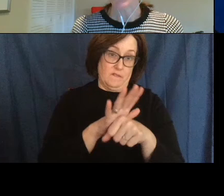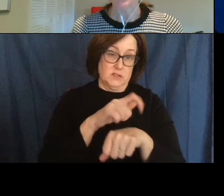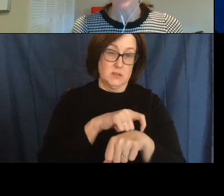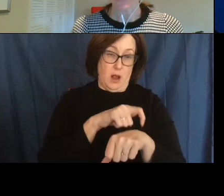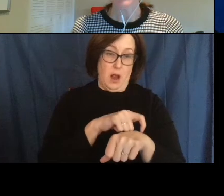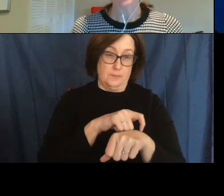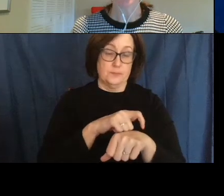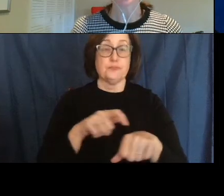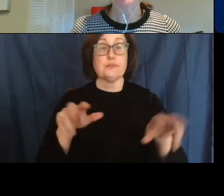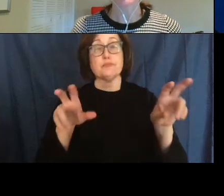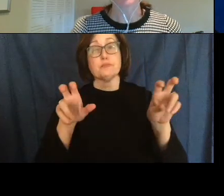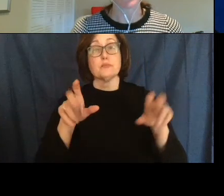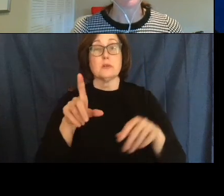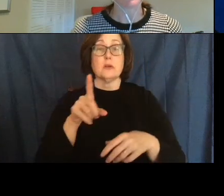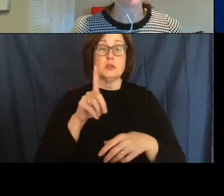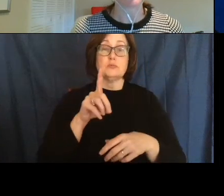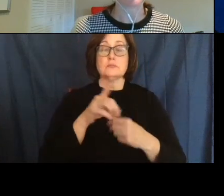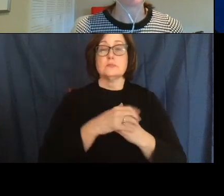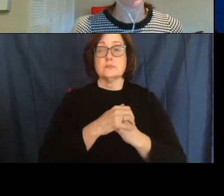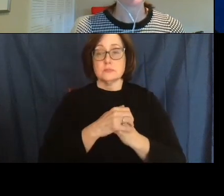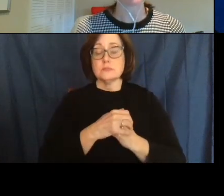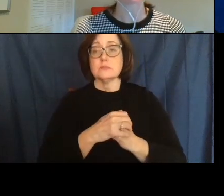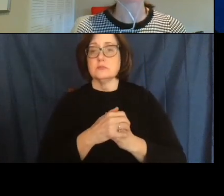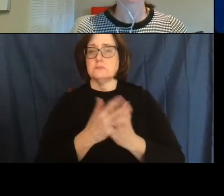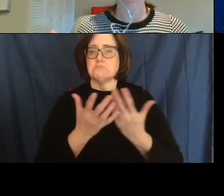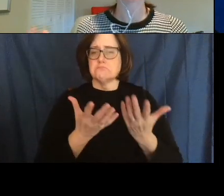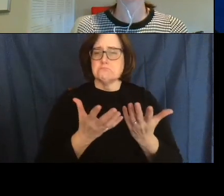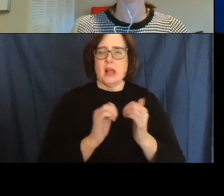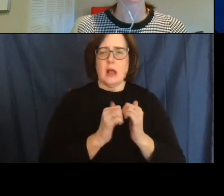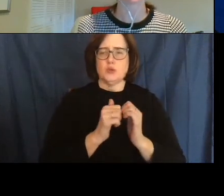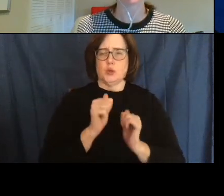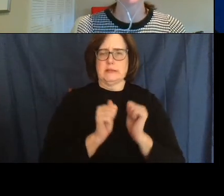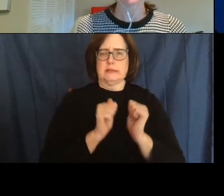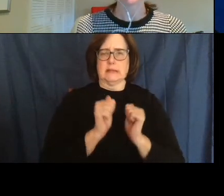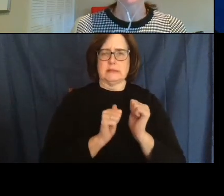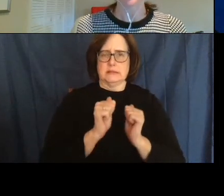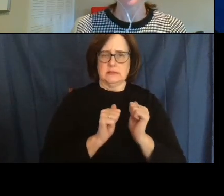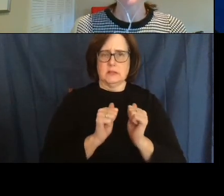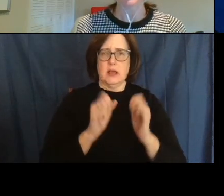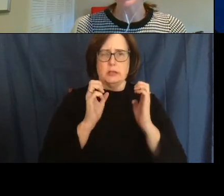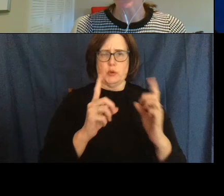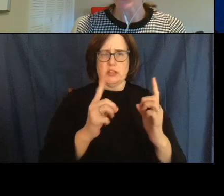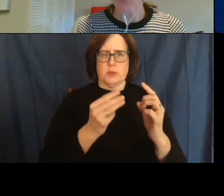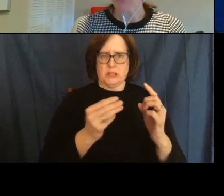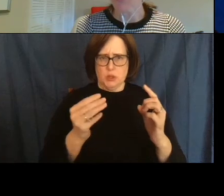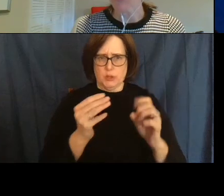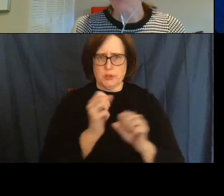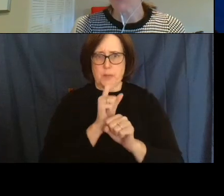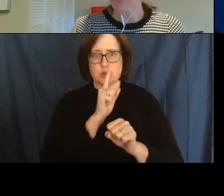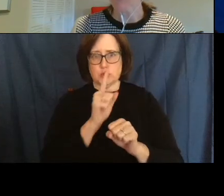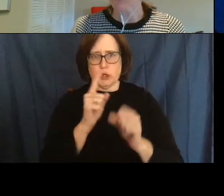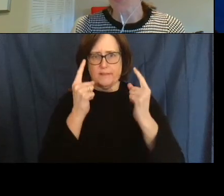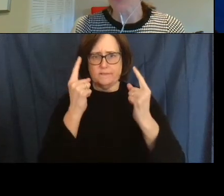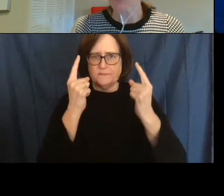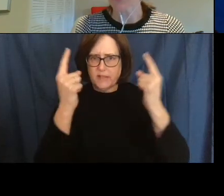you have suggestions for assessing the effectiveness of education material? So Leslie, we'll start with you, that